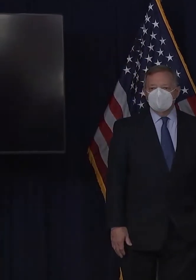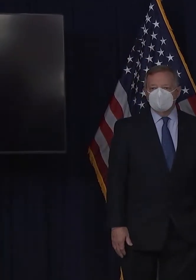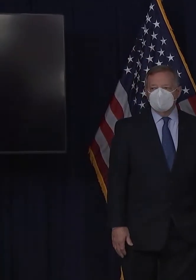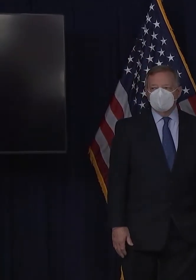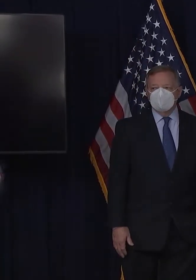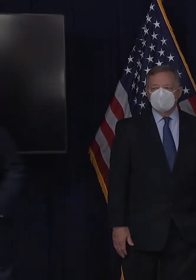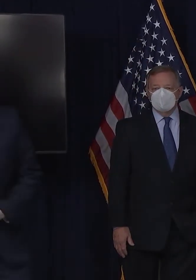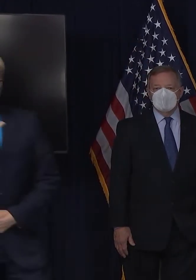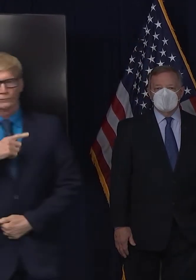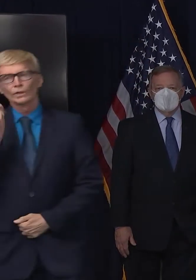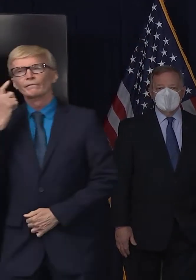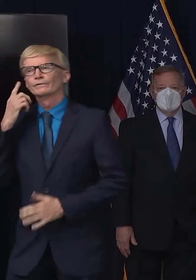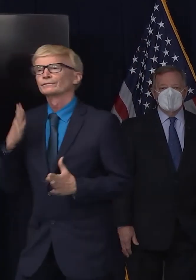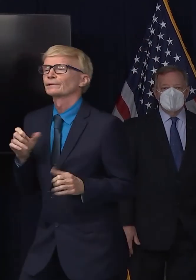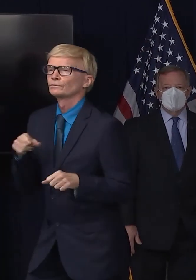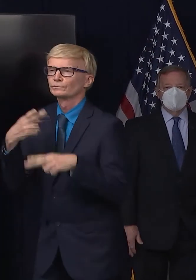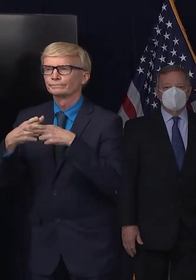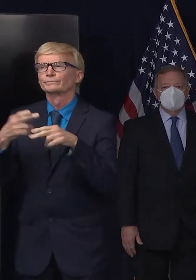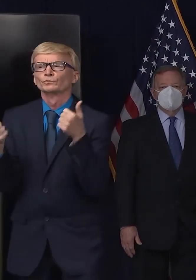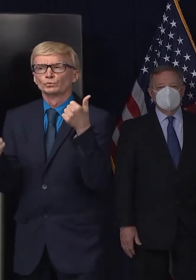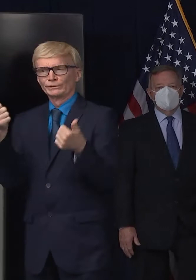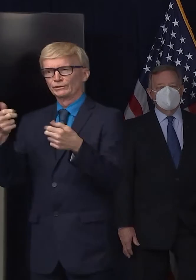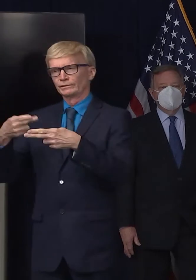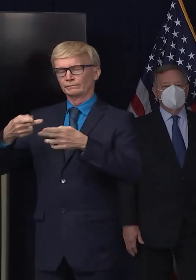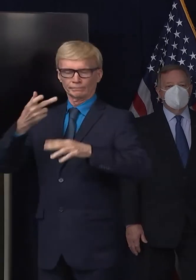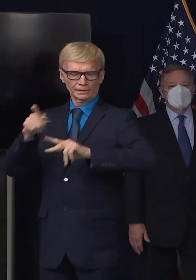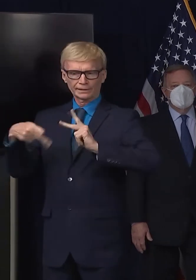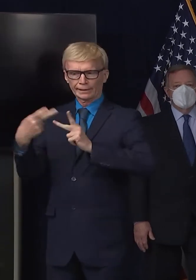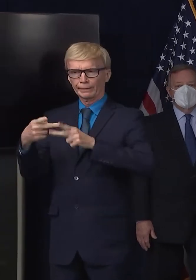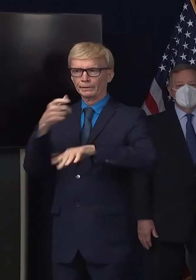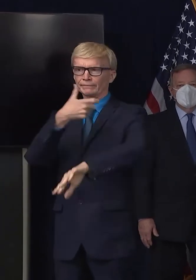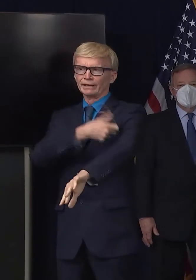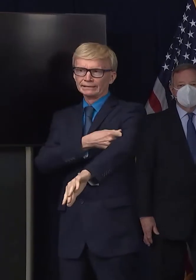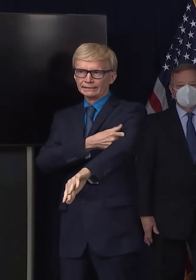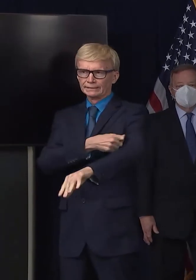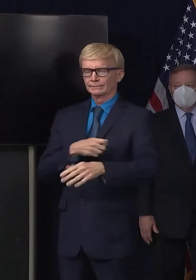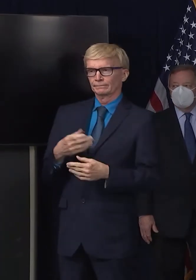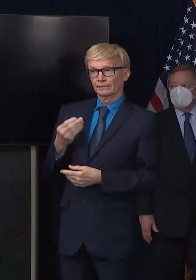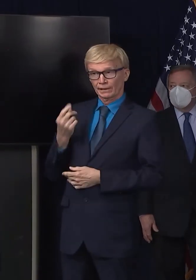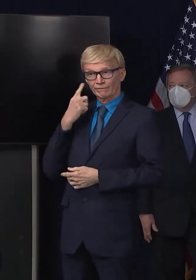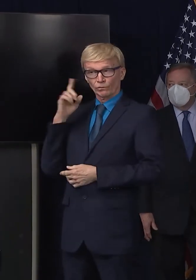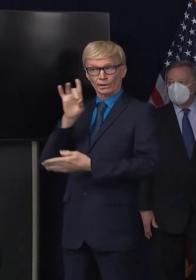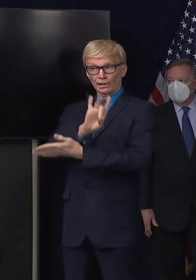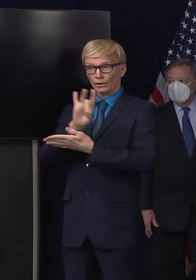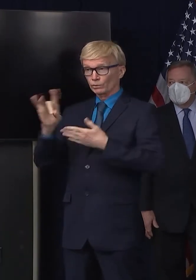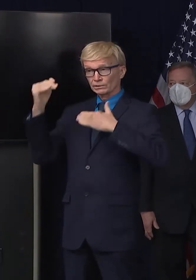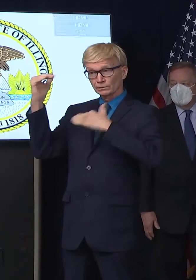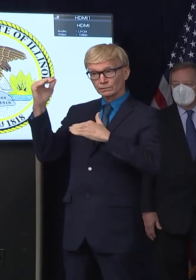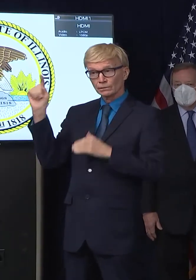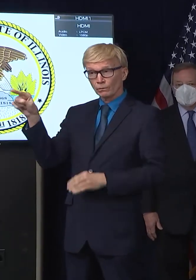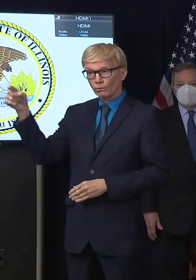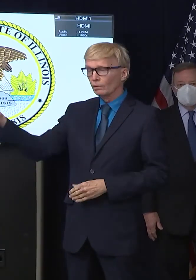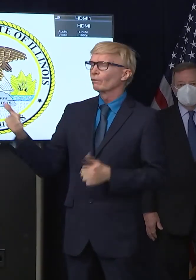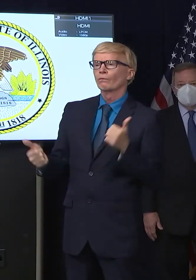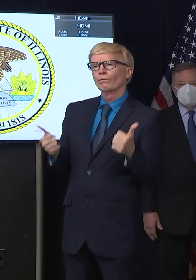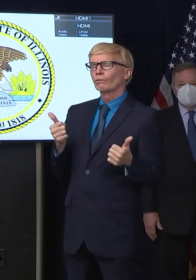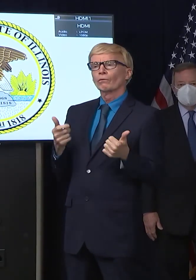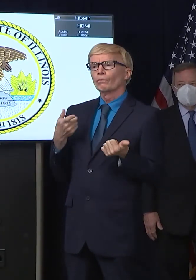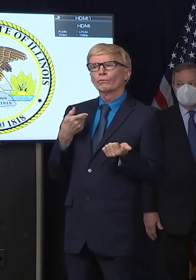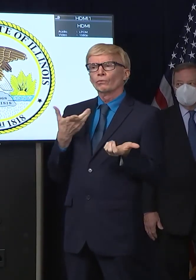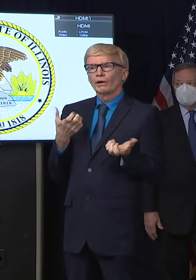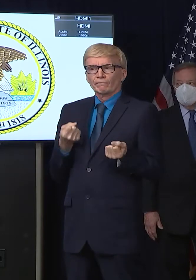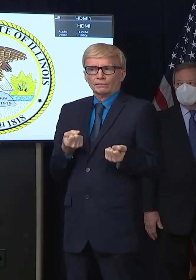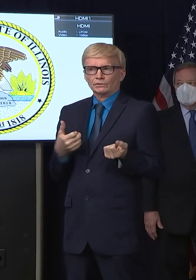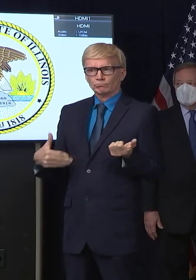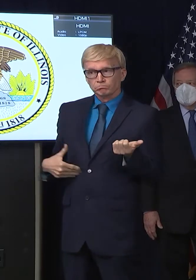us which vaccine will be offered at the United Center? Is it for 8 weeks only? And are you confident